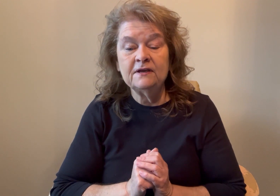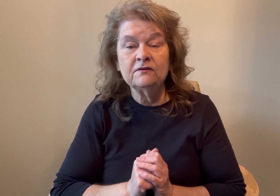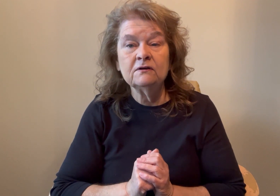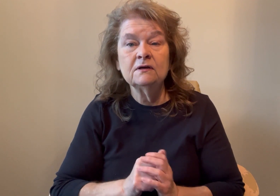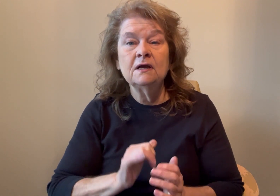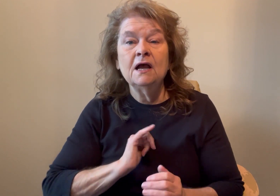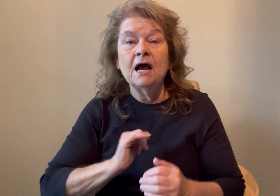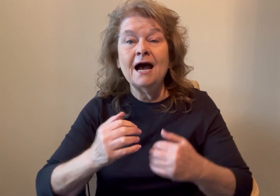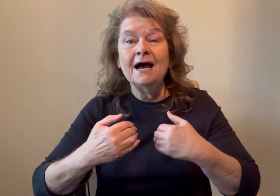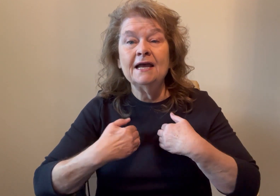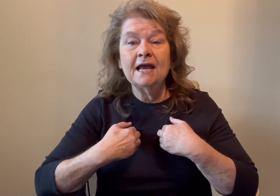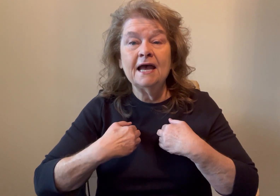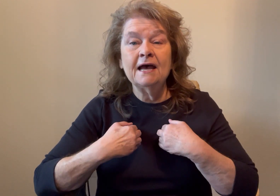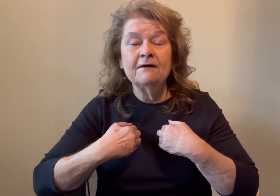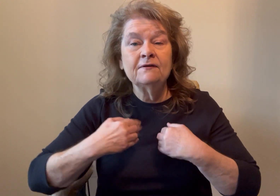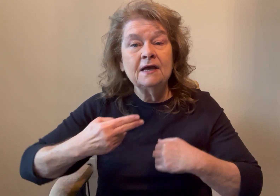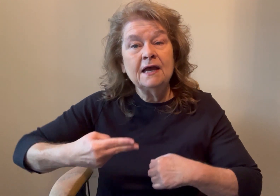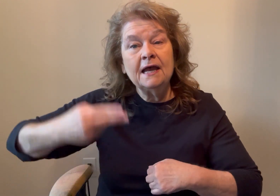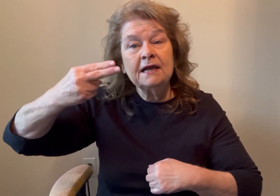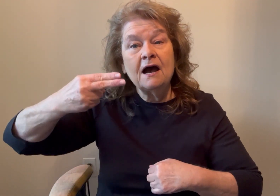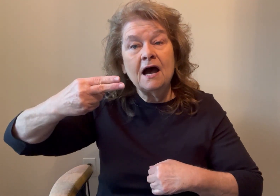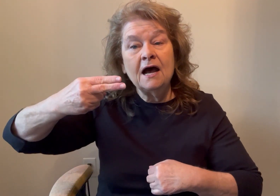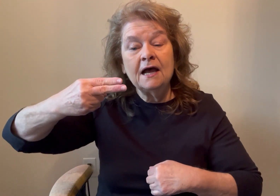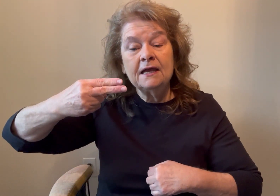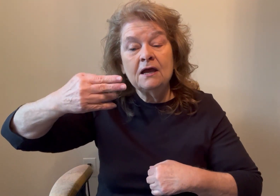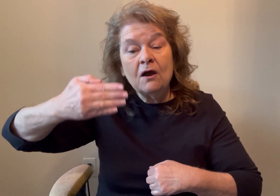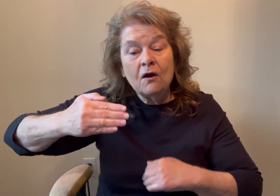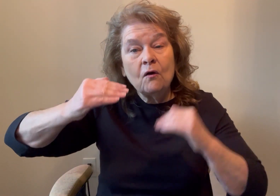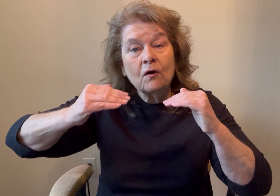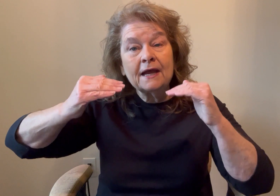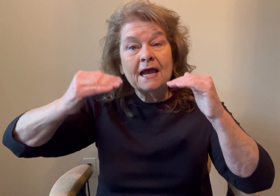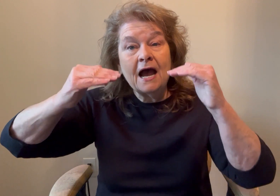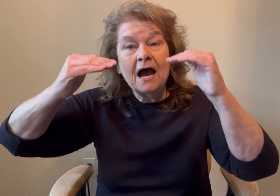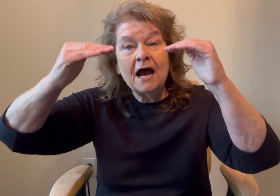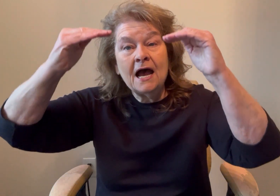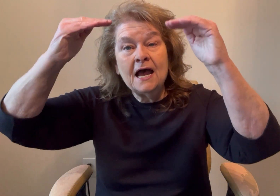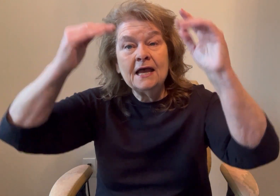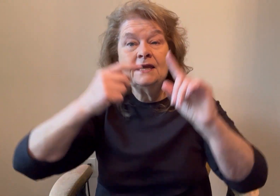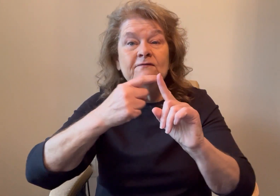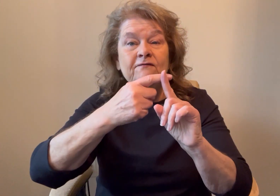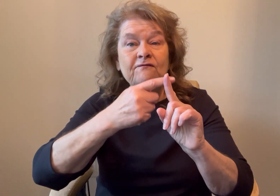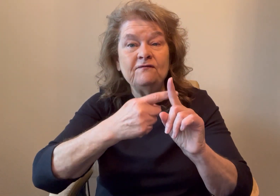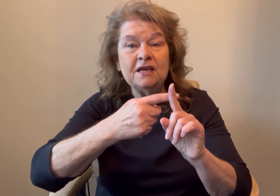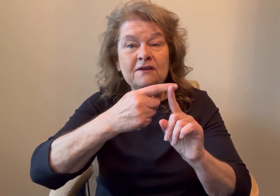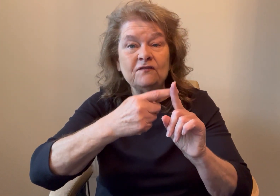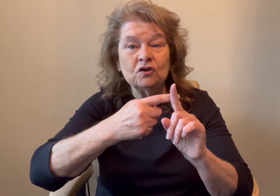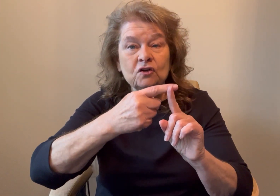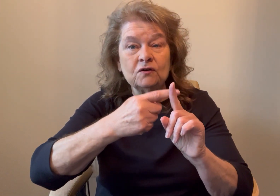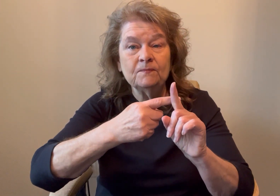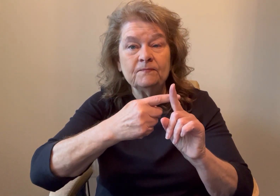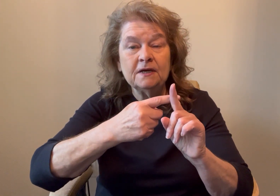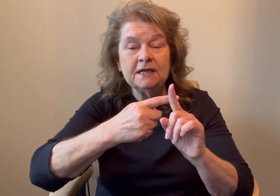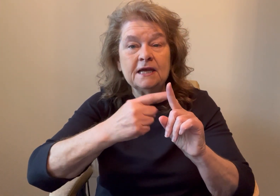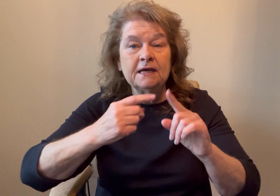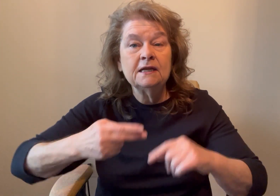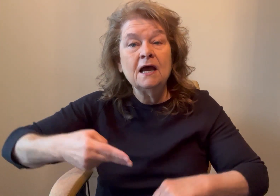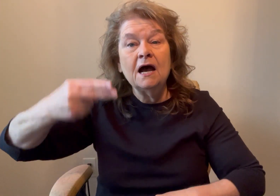fever. I have a high or a high fever. Again,